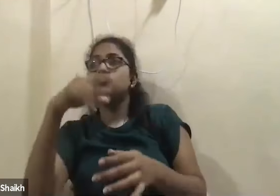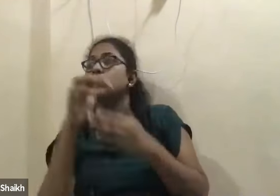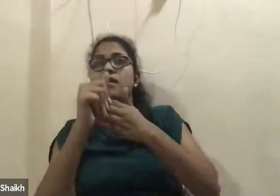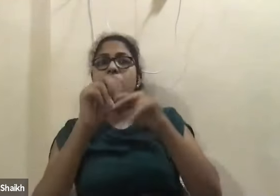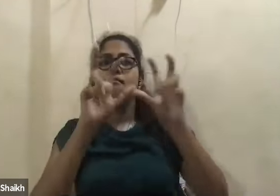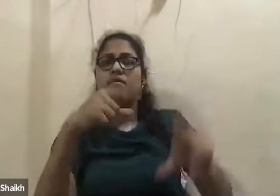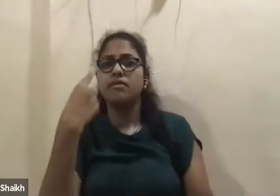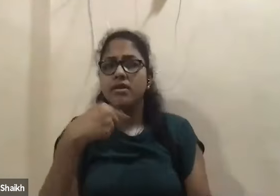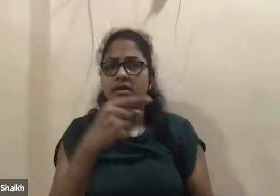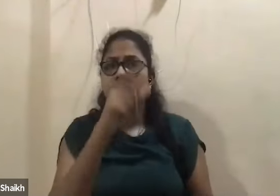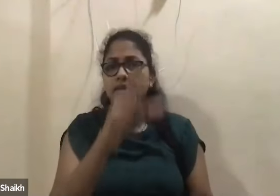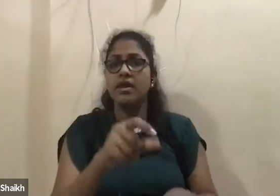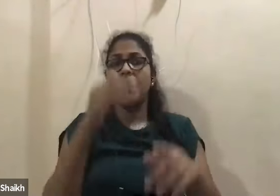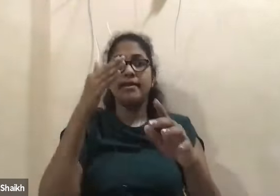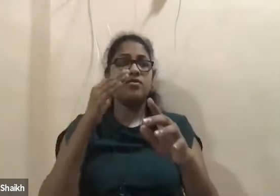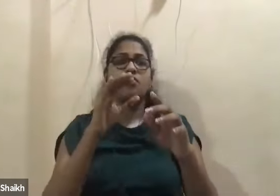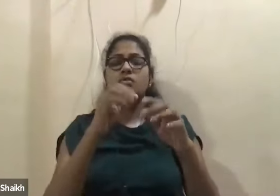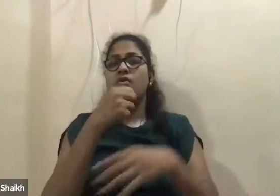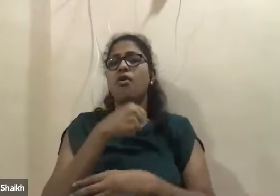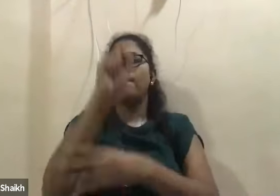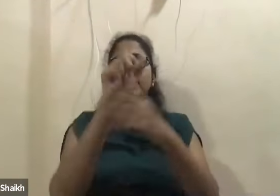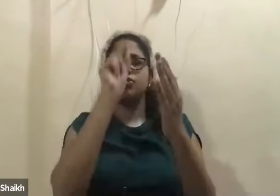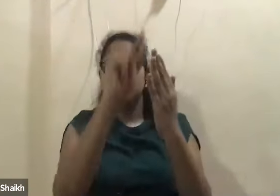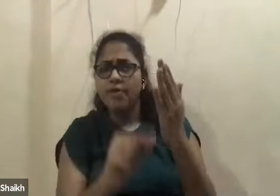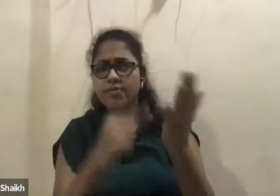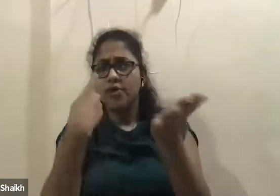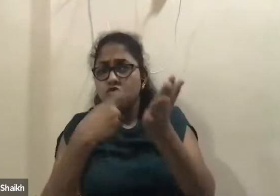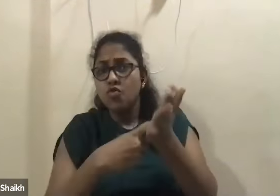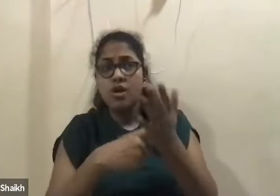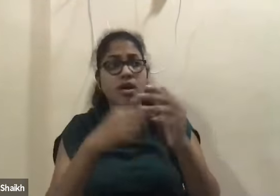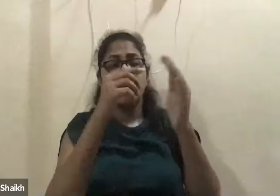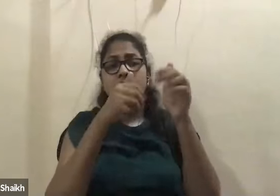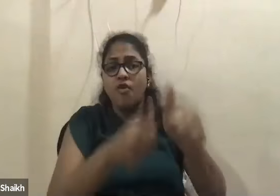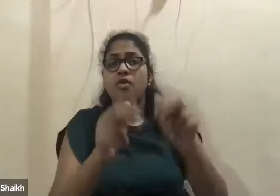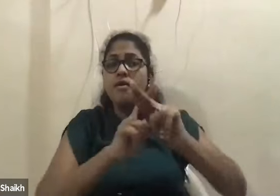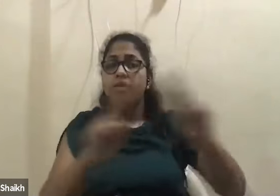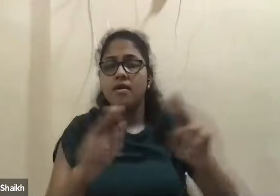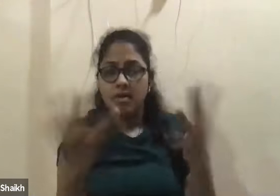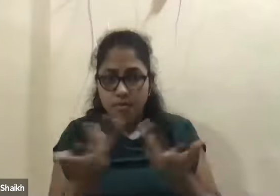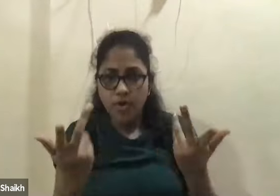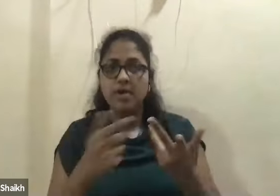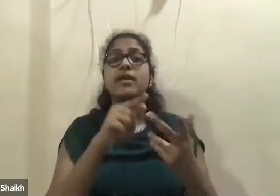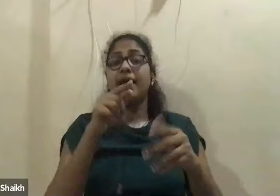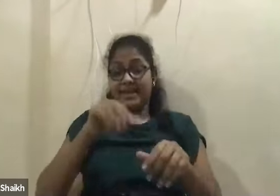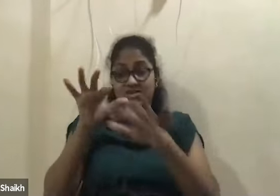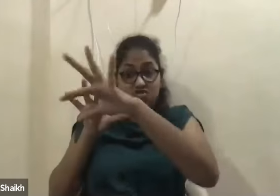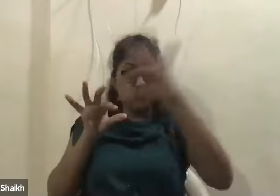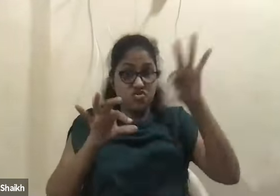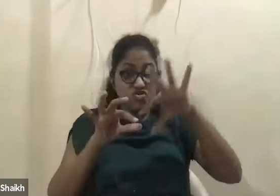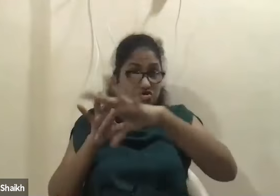the obligations that the person will have to be fulfilled. The person so appointed has to be a citizen of India, not of unsound mind,